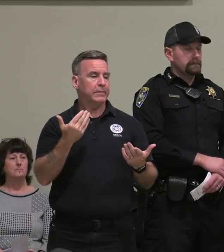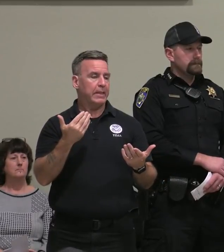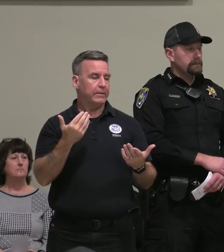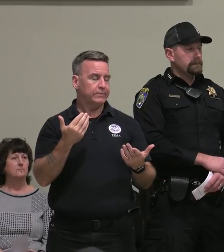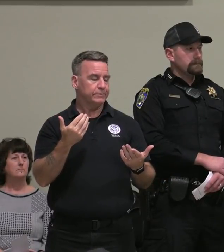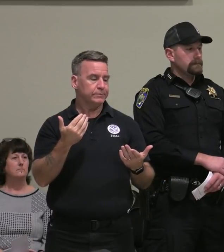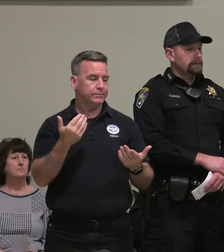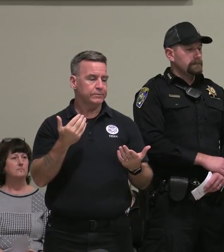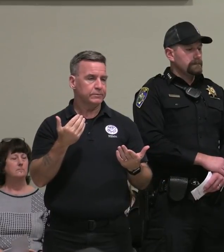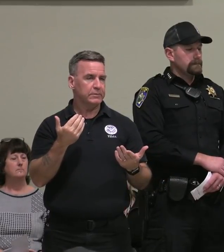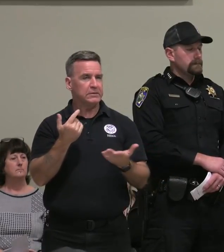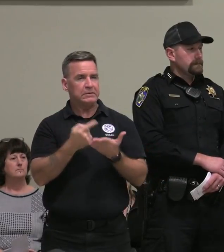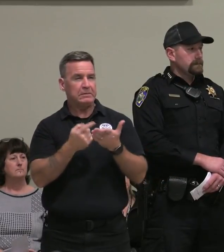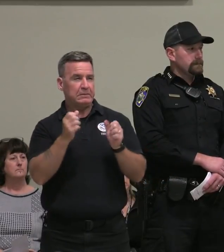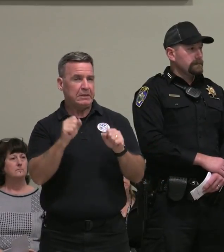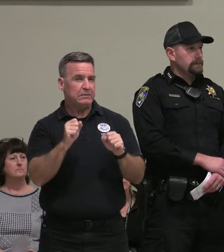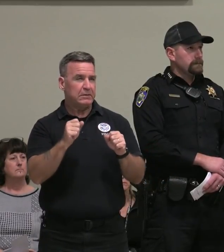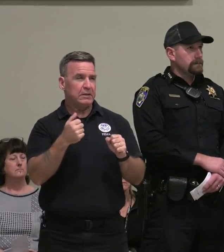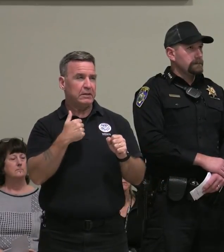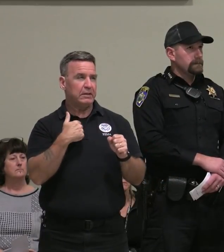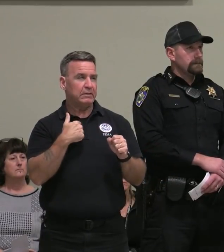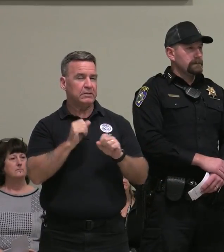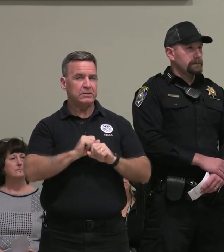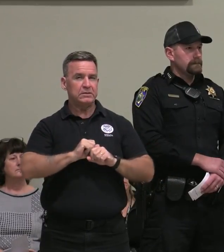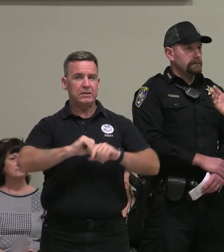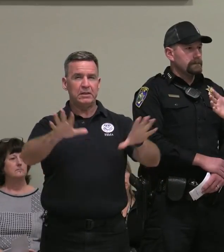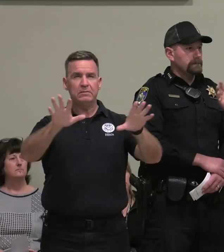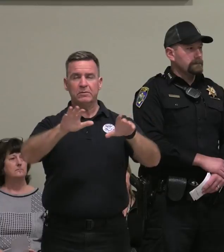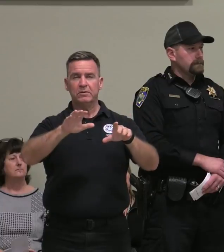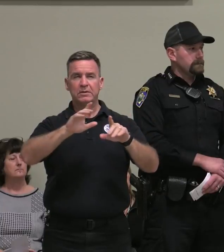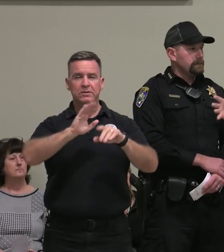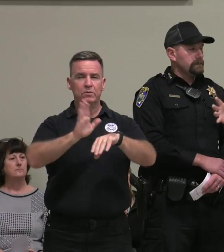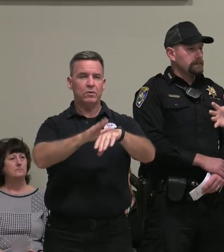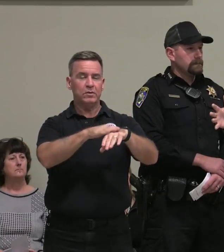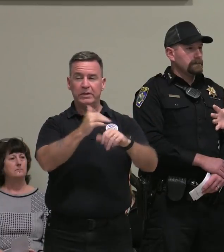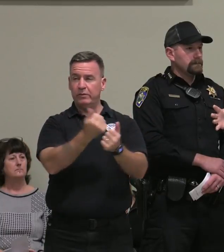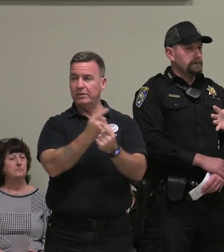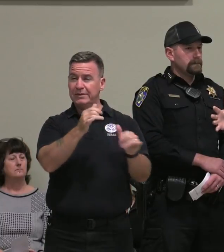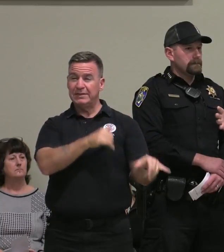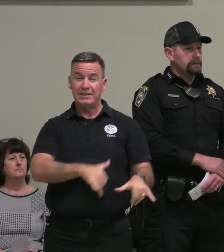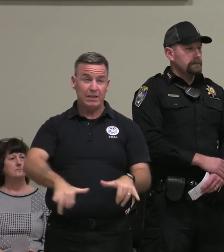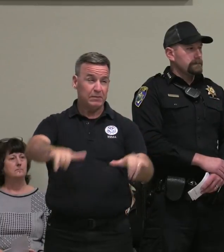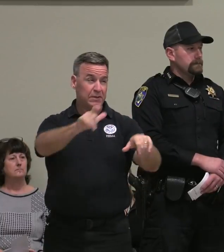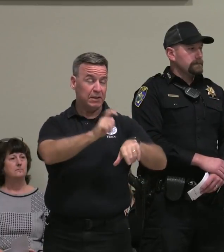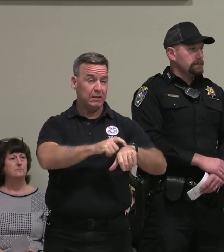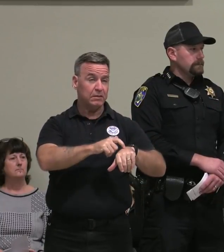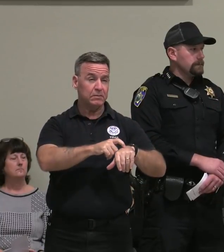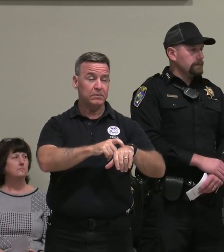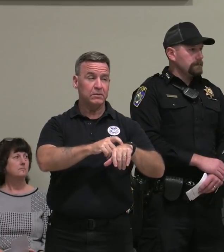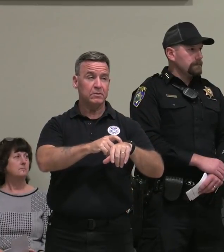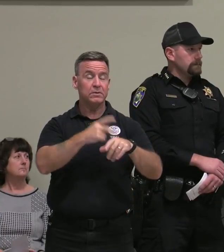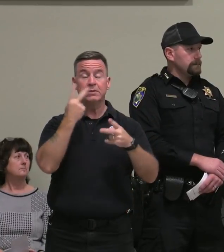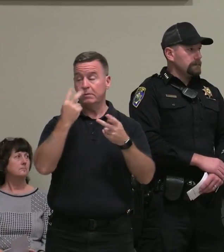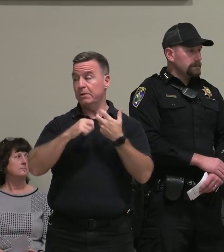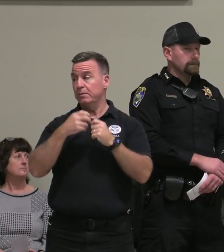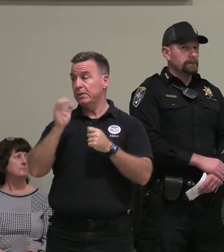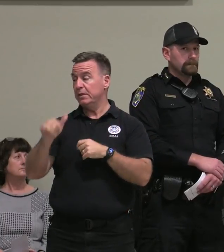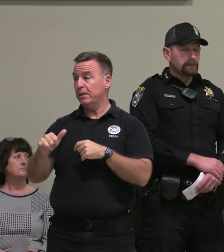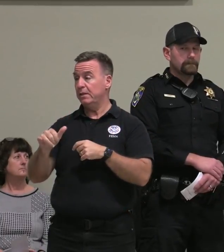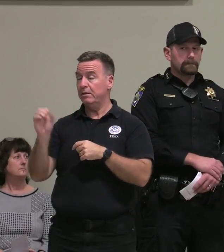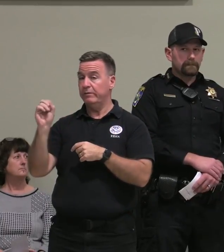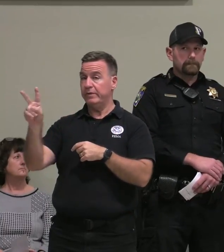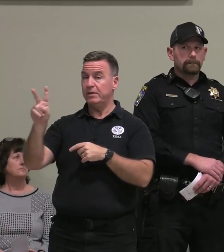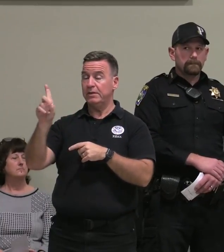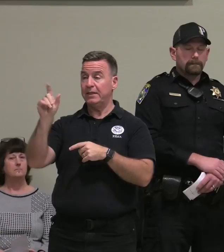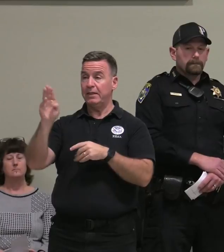there's a discussion about the possibility of sending a broadcast out that warns everybody at the same time. We saw the problem with that in the Oroville